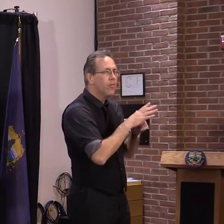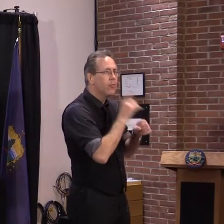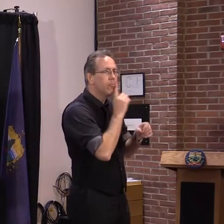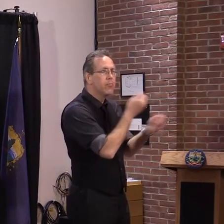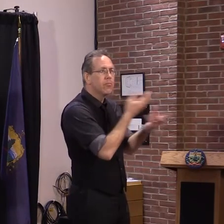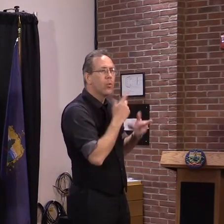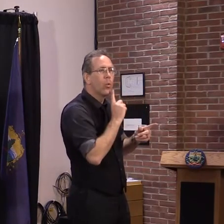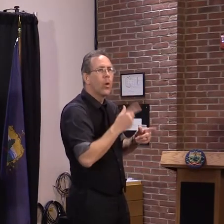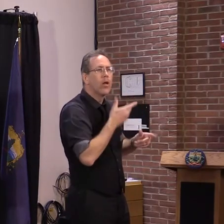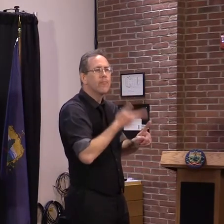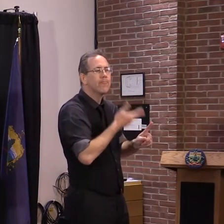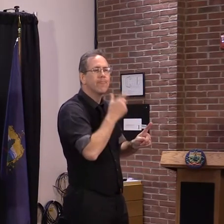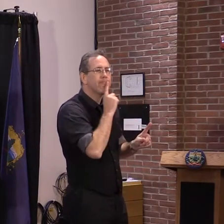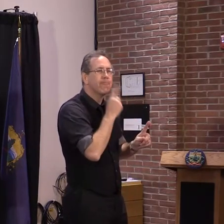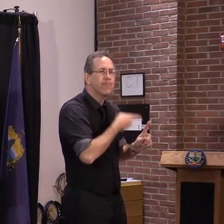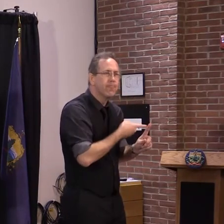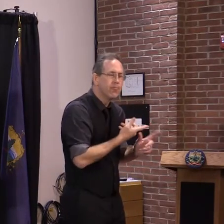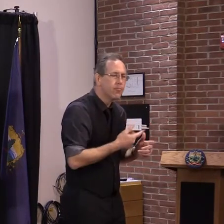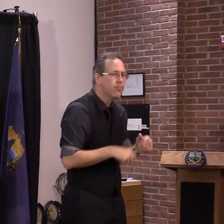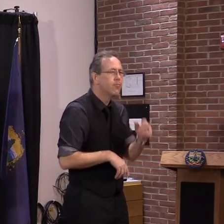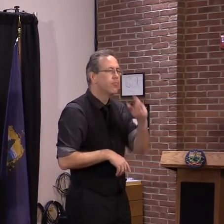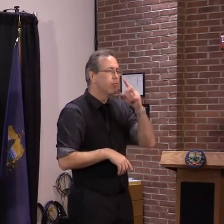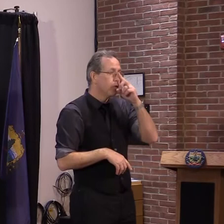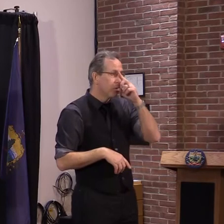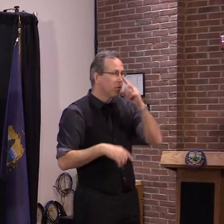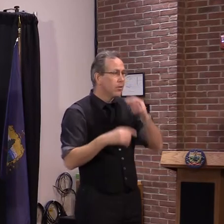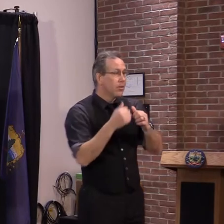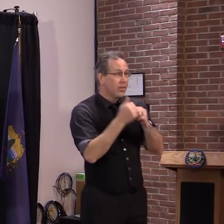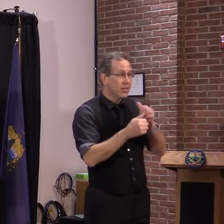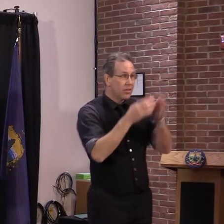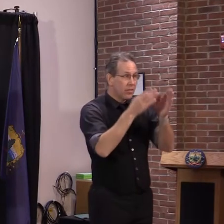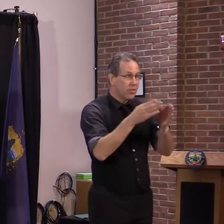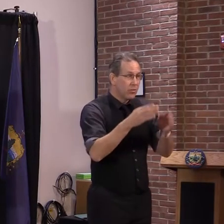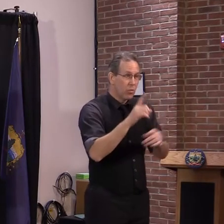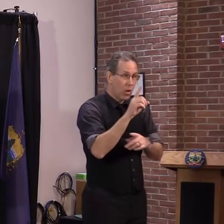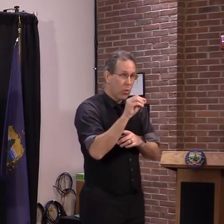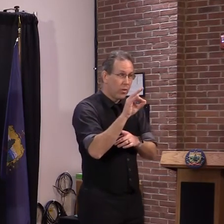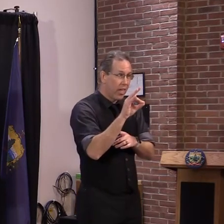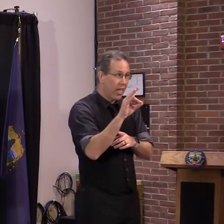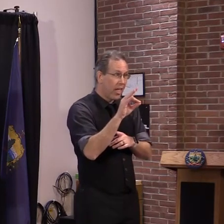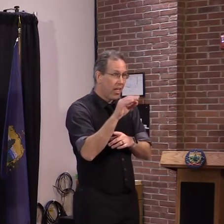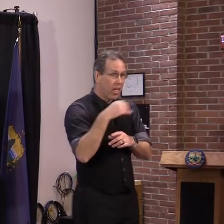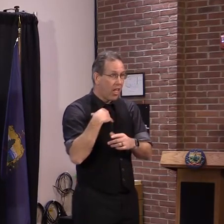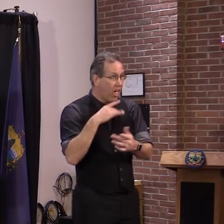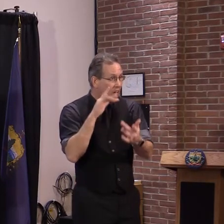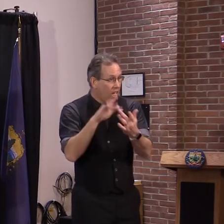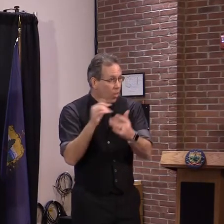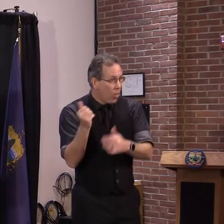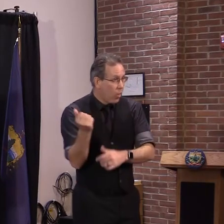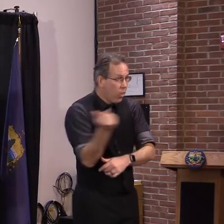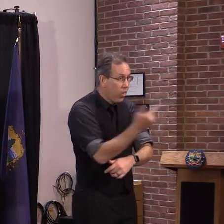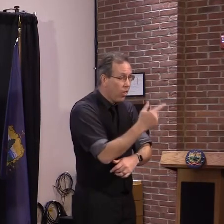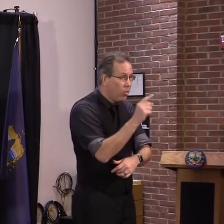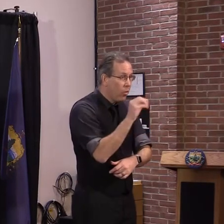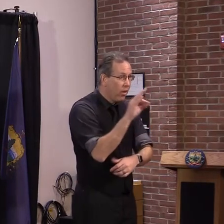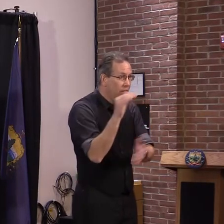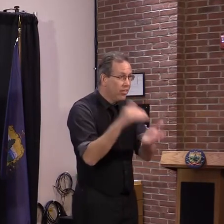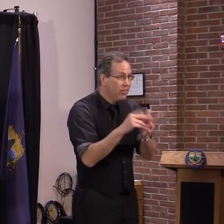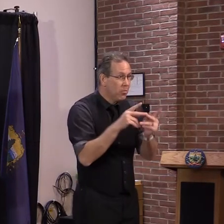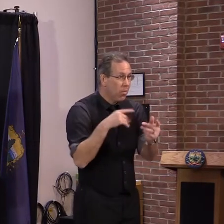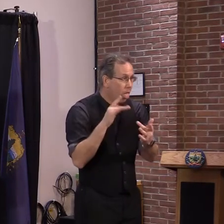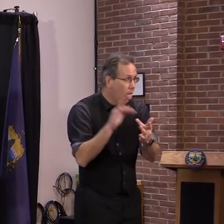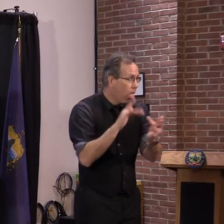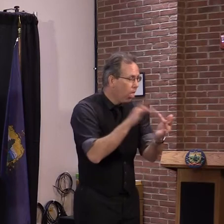not checking in with each of the 109,000, but we are working with the University of Vermont as we